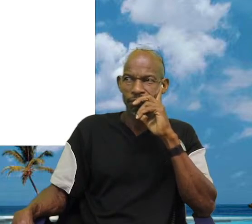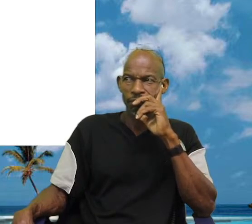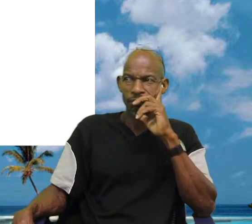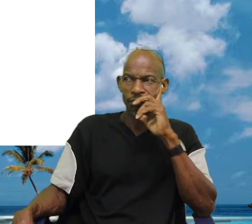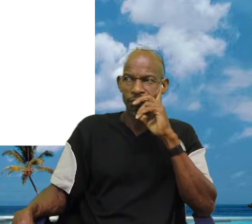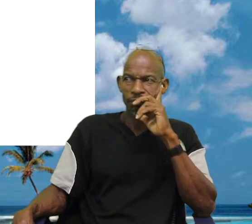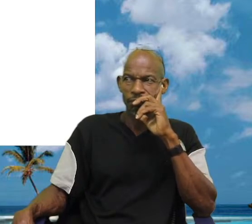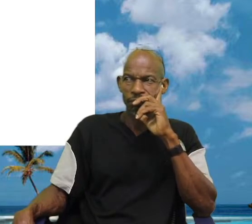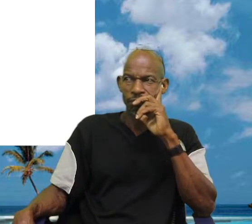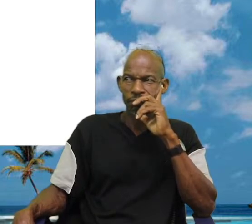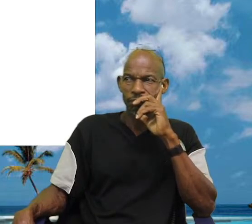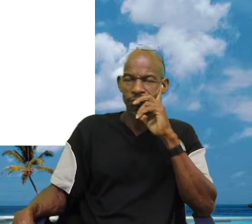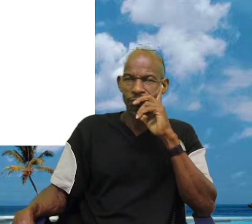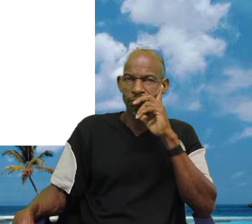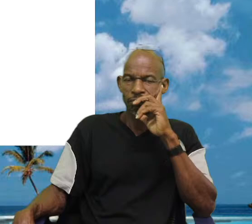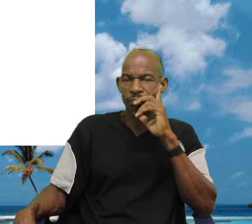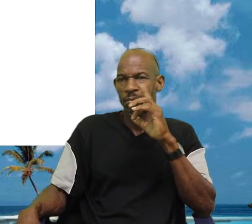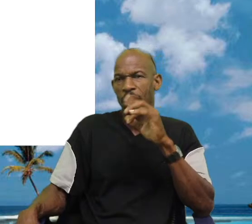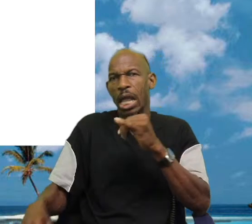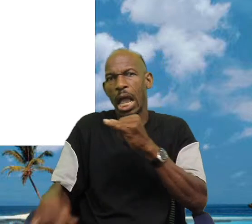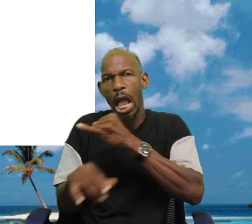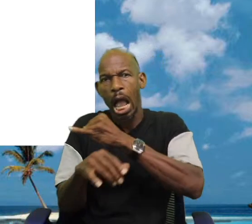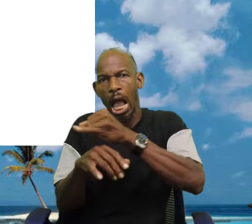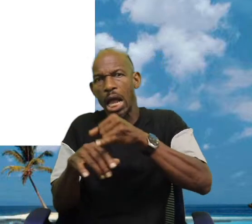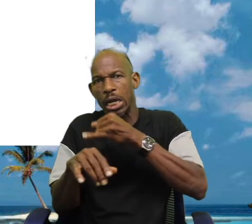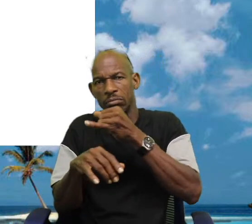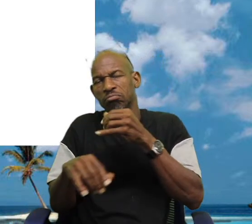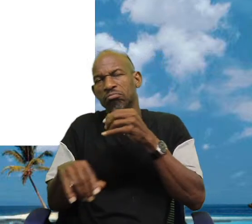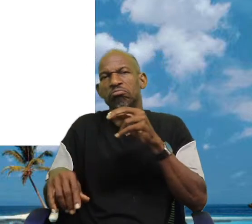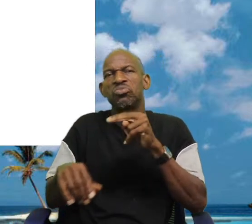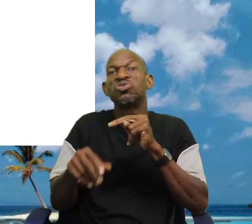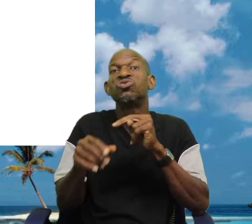Island is the noun.